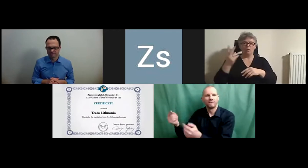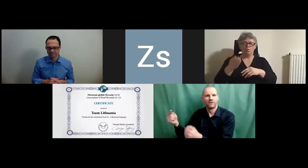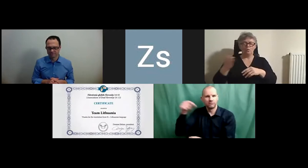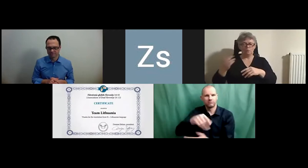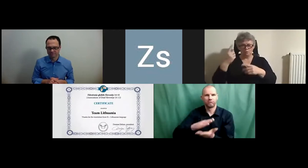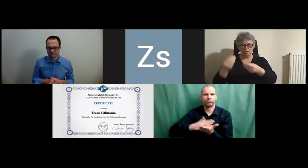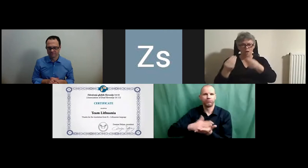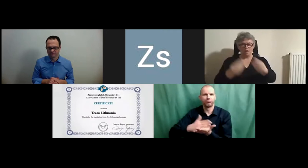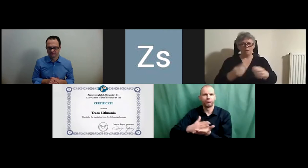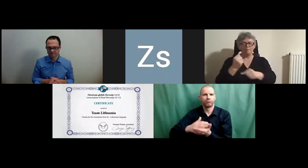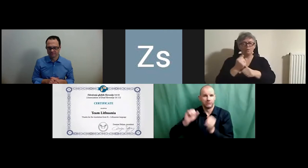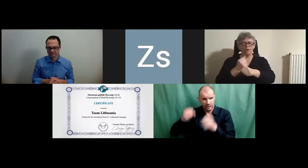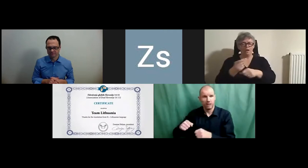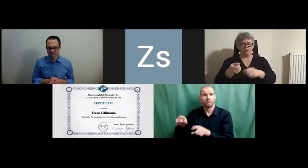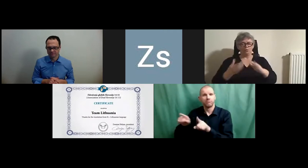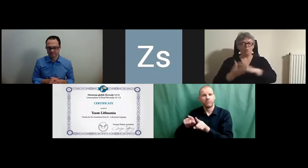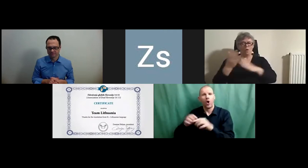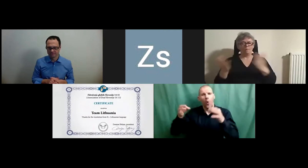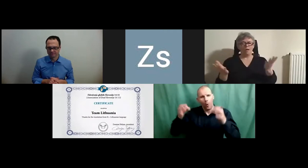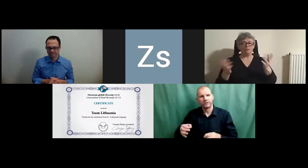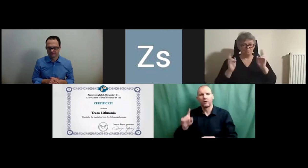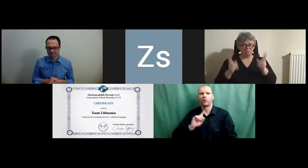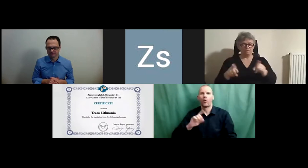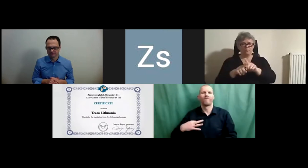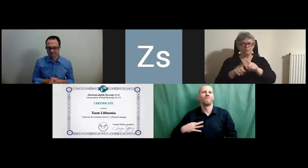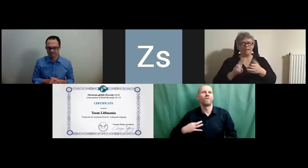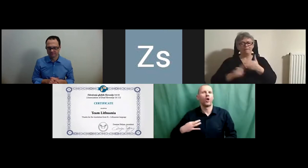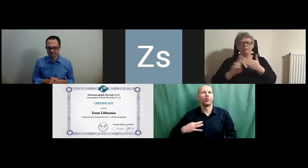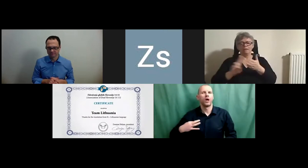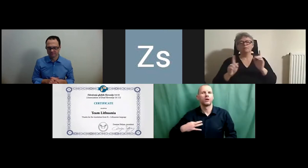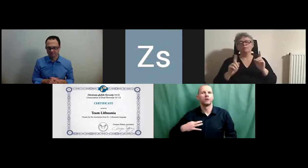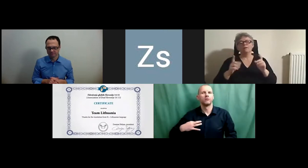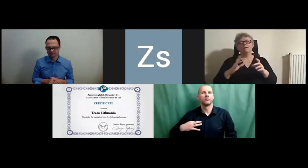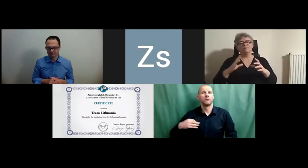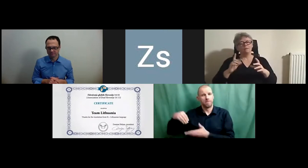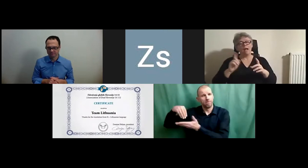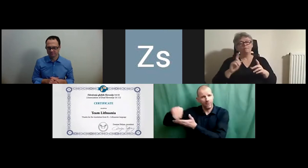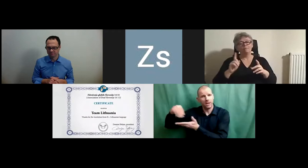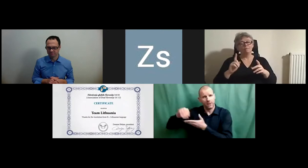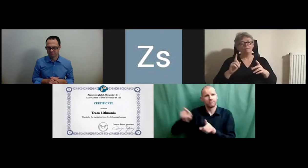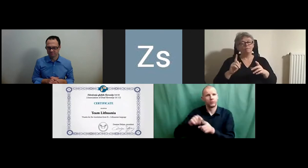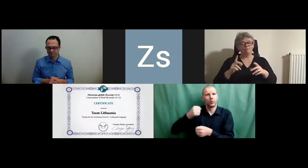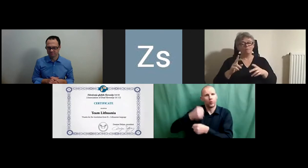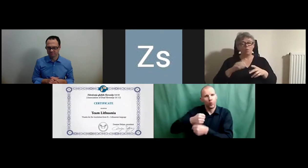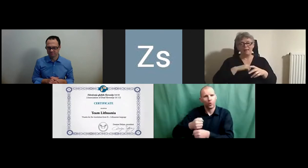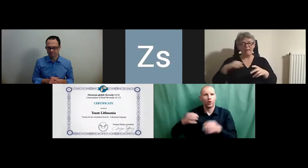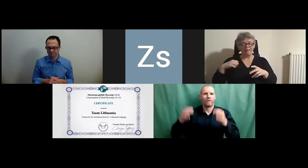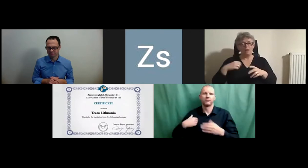I thank, we've been able to arrange this officially. We've been able to be